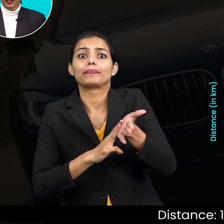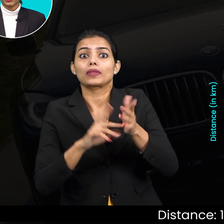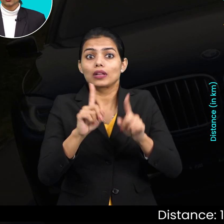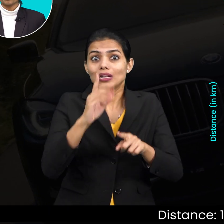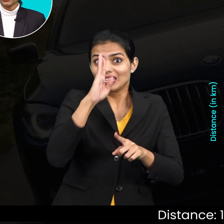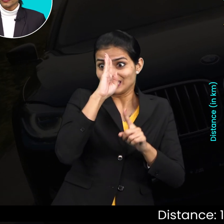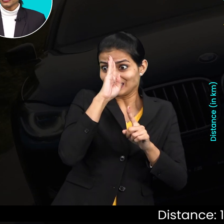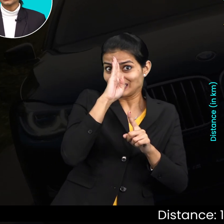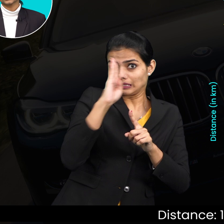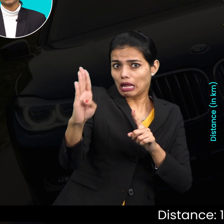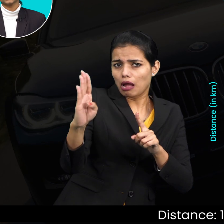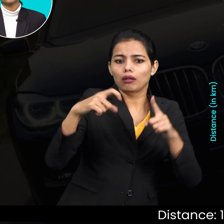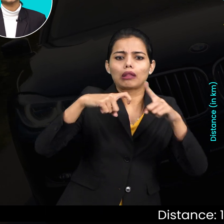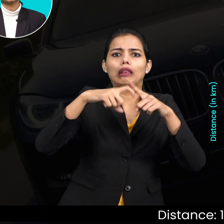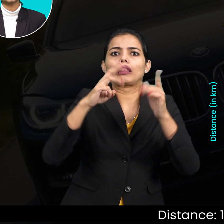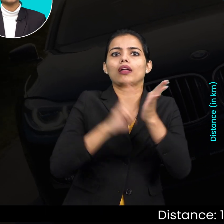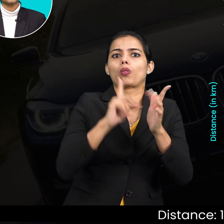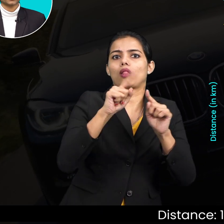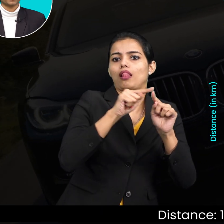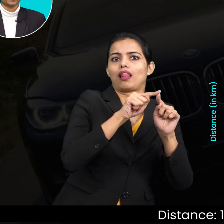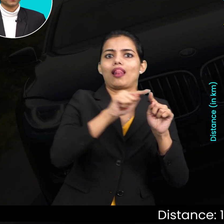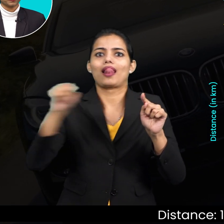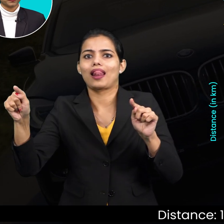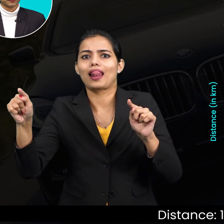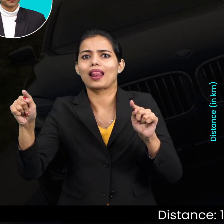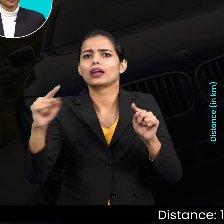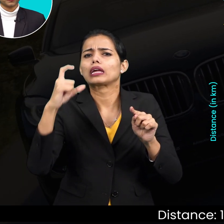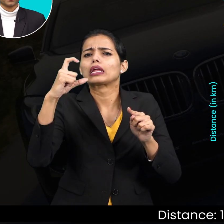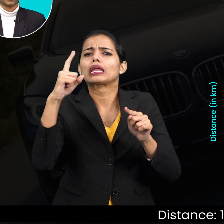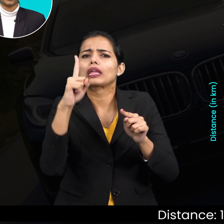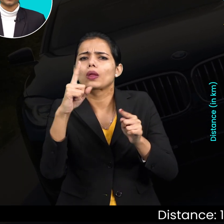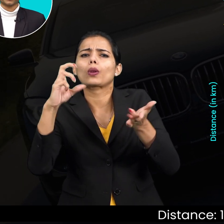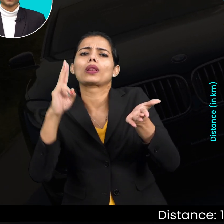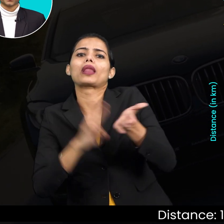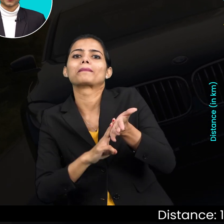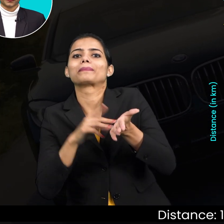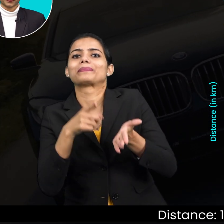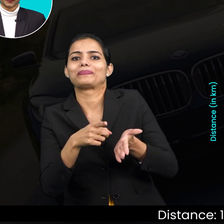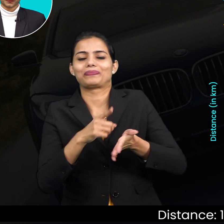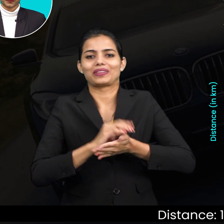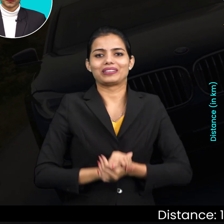Distance 1 kilometer is equal to 1 centimeter.